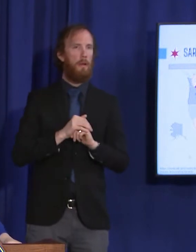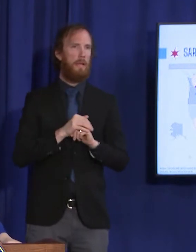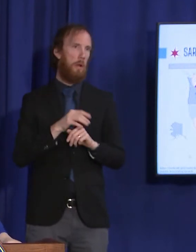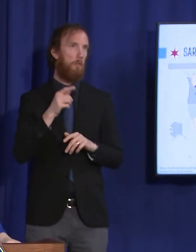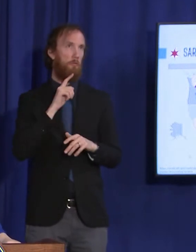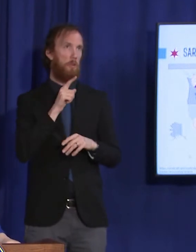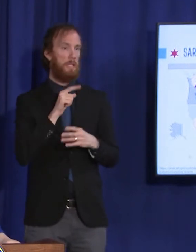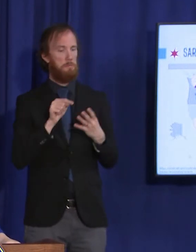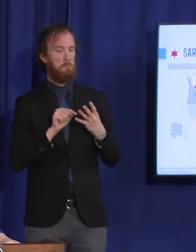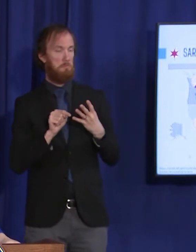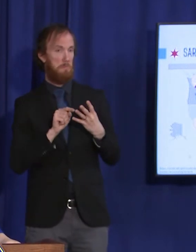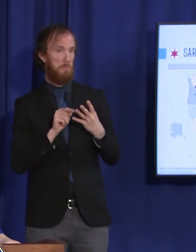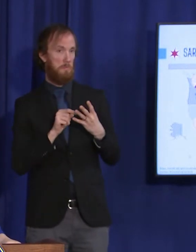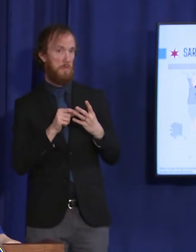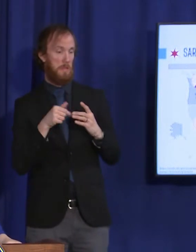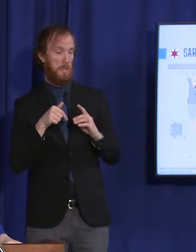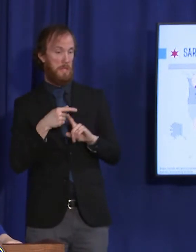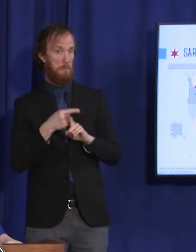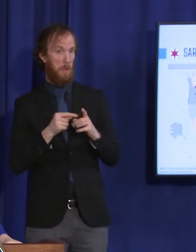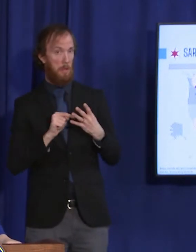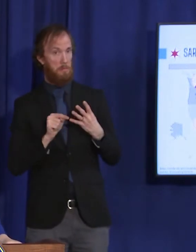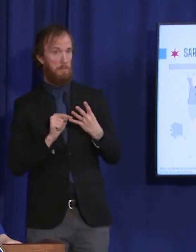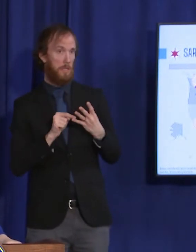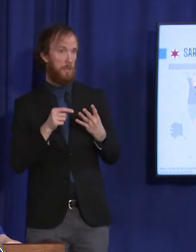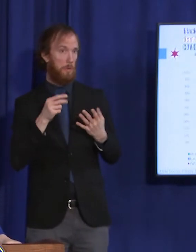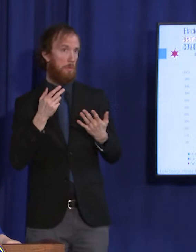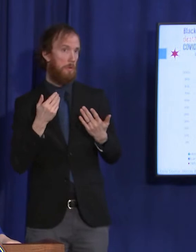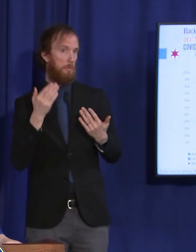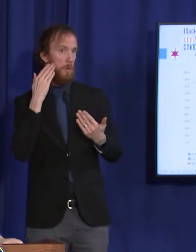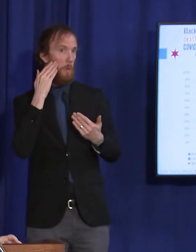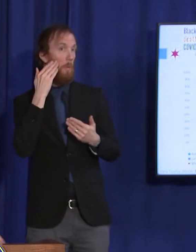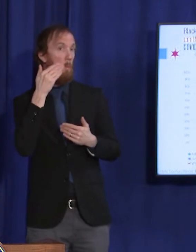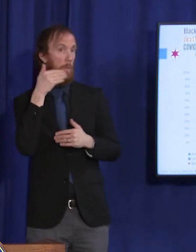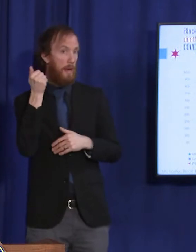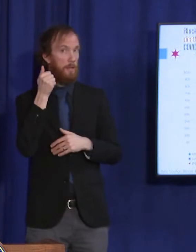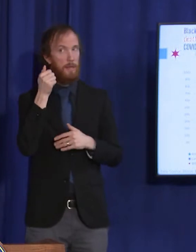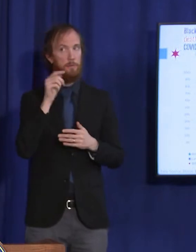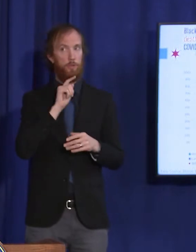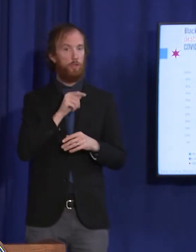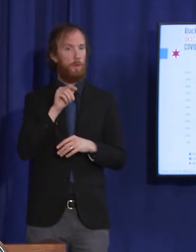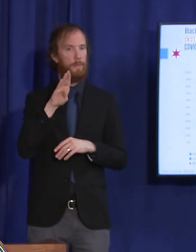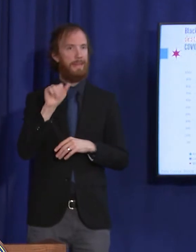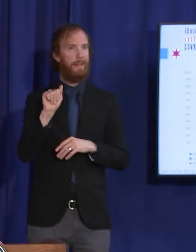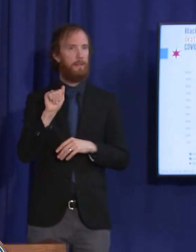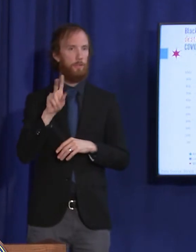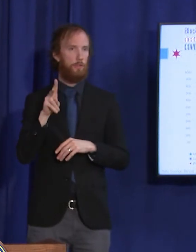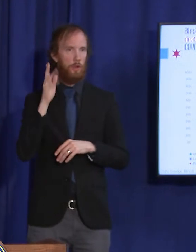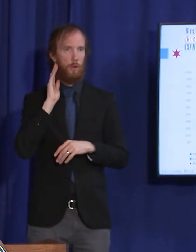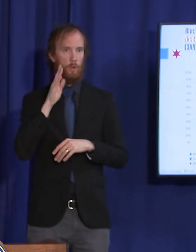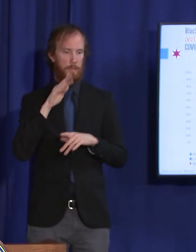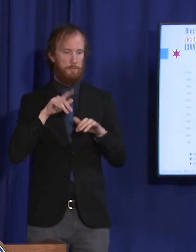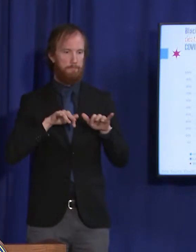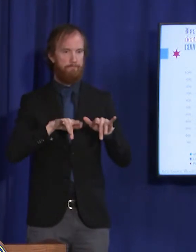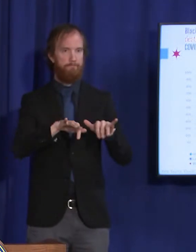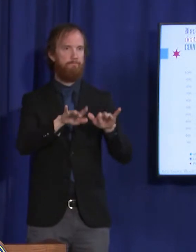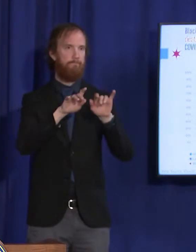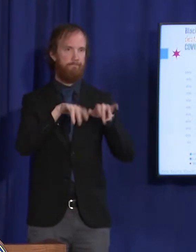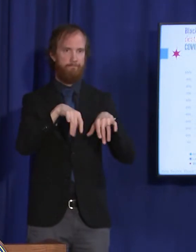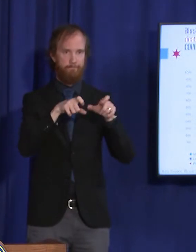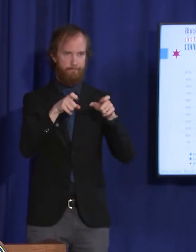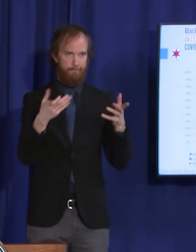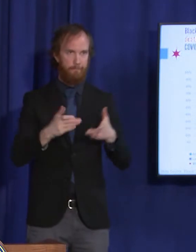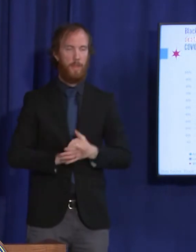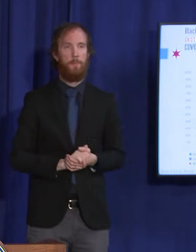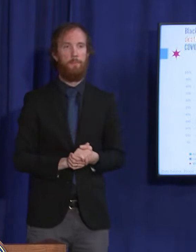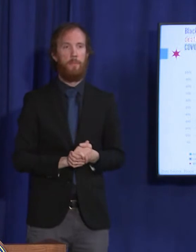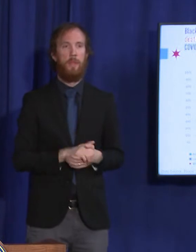by the end of the month when BA2 will be predominant here. And I just want to highlight that when we talk about vaccines